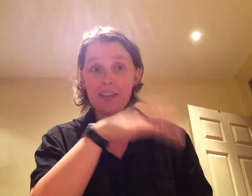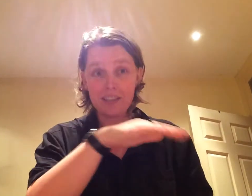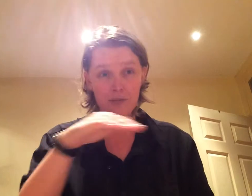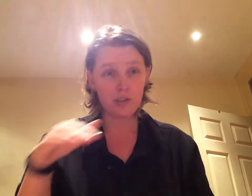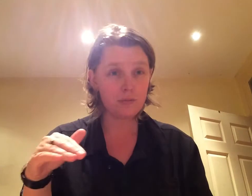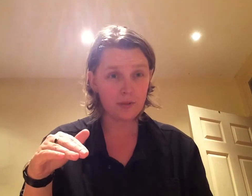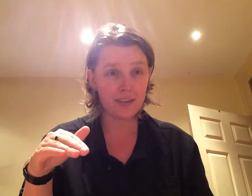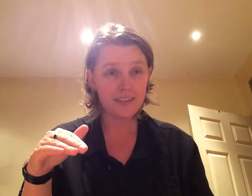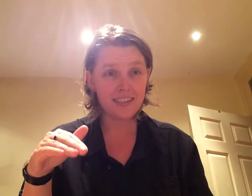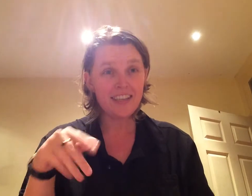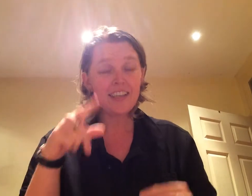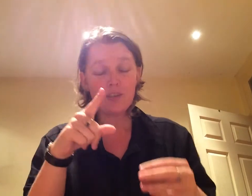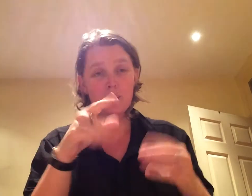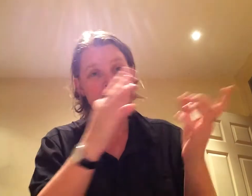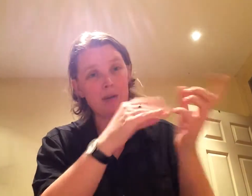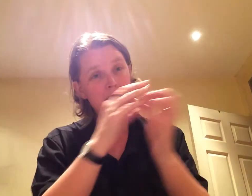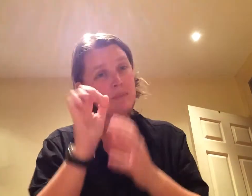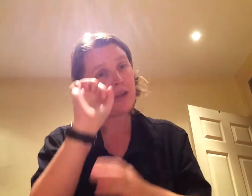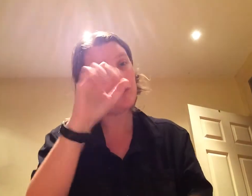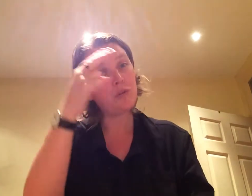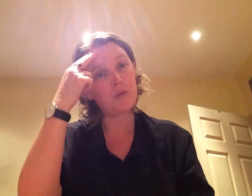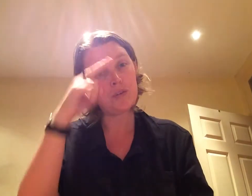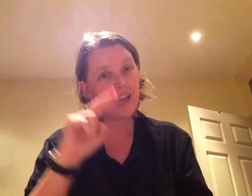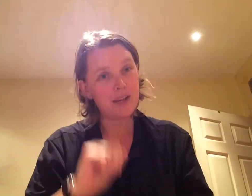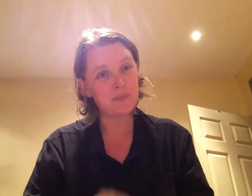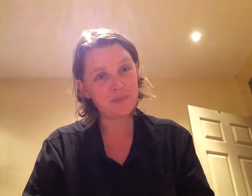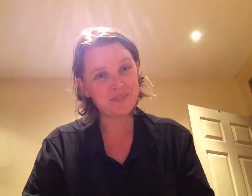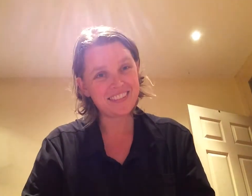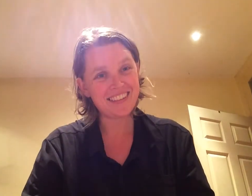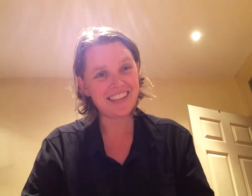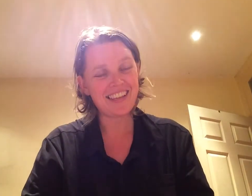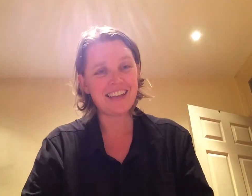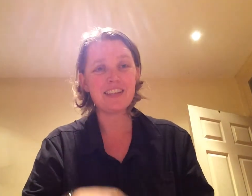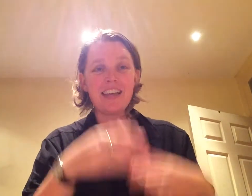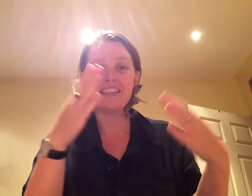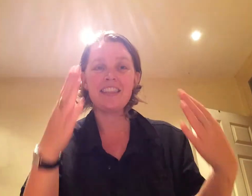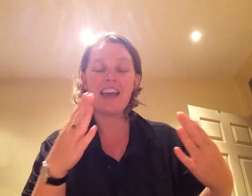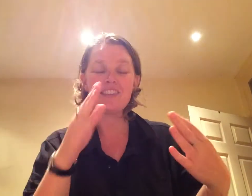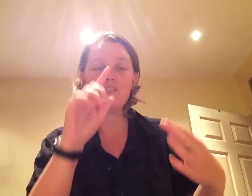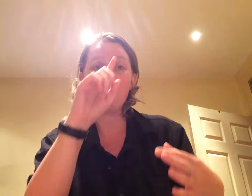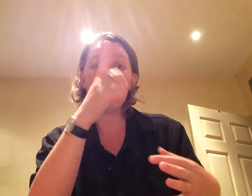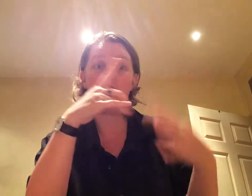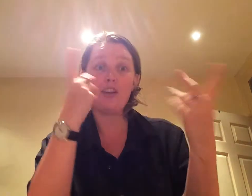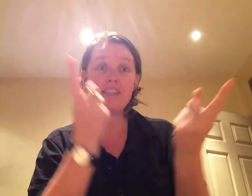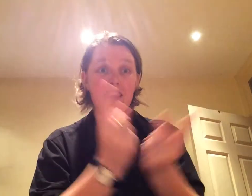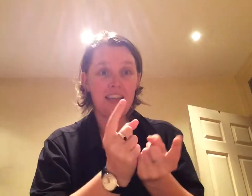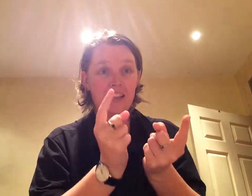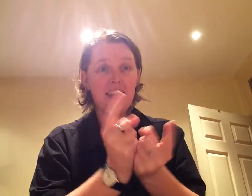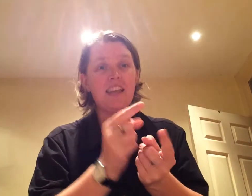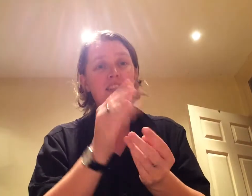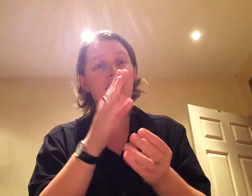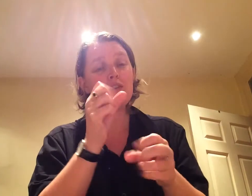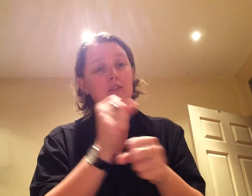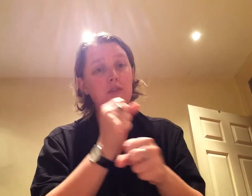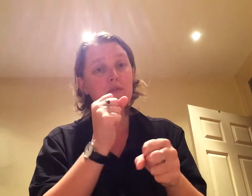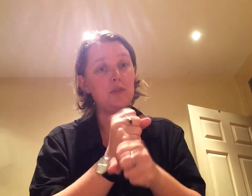deaf children, you will be able to spell your name. Okay, and that's sort of the first thing that you sort of do